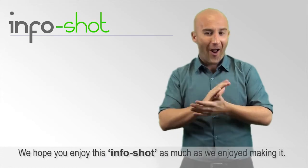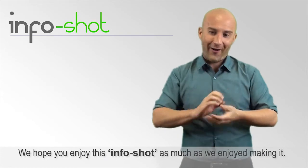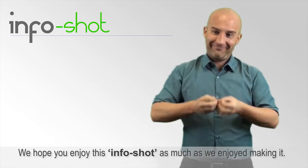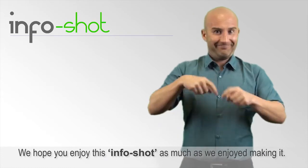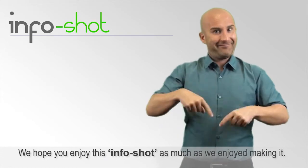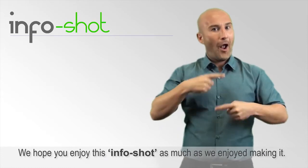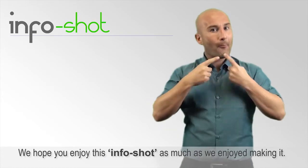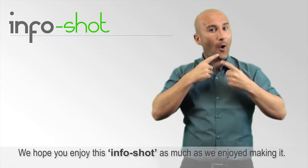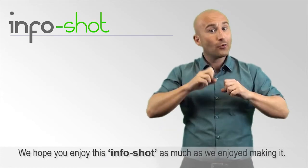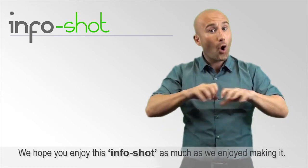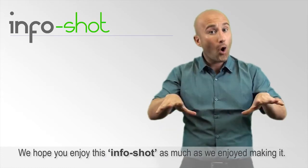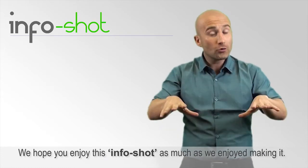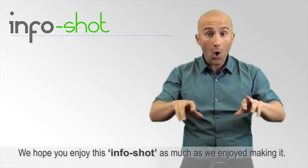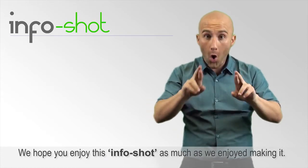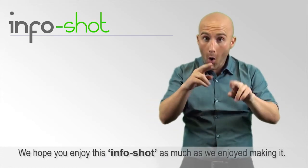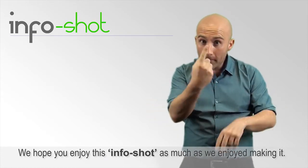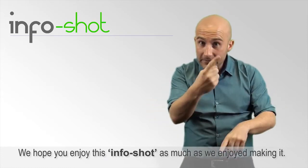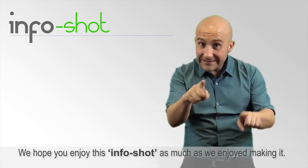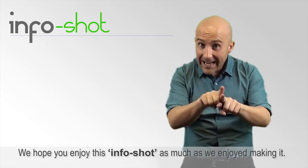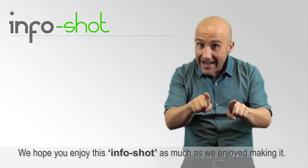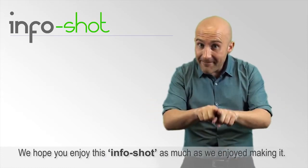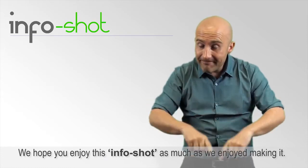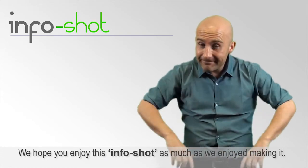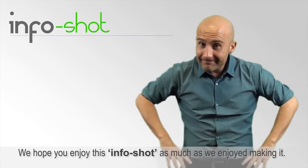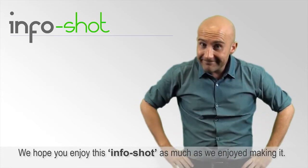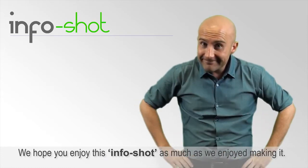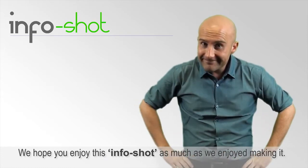We hope you enjoy this Infoshot as much as we enjoyed making it.